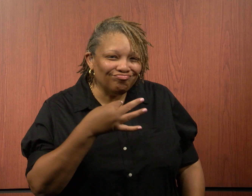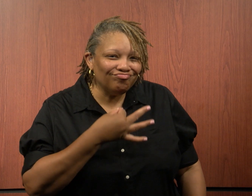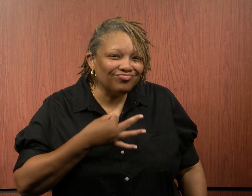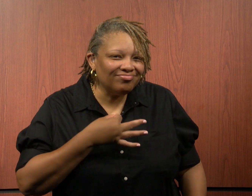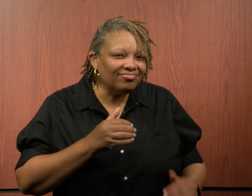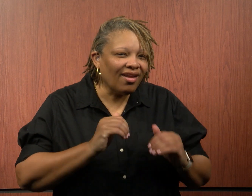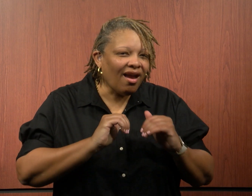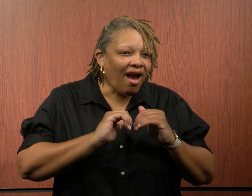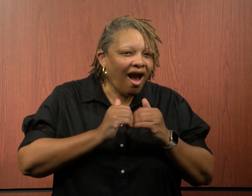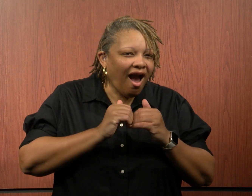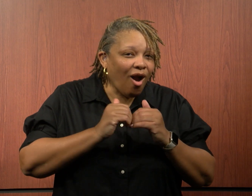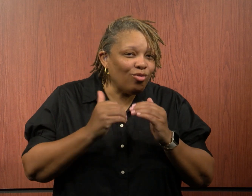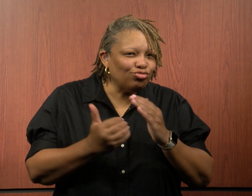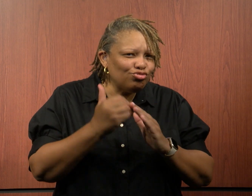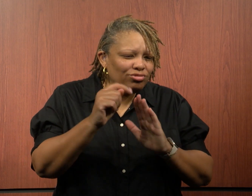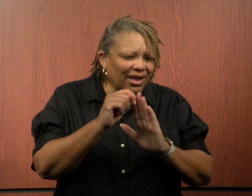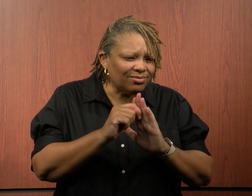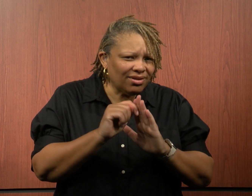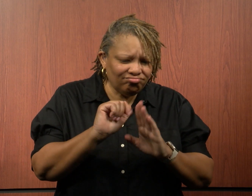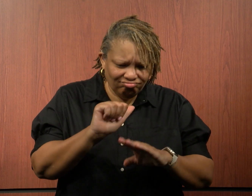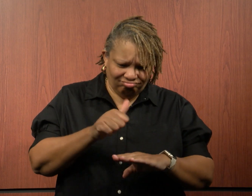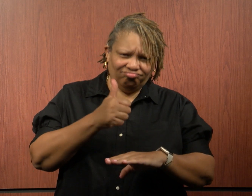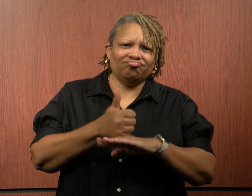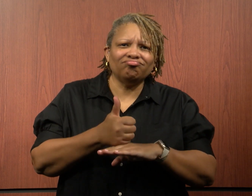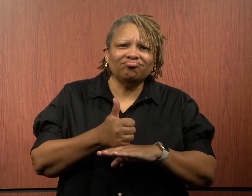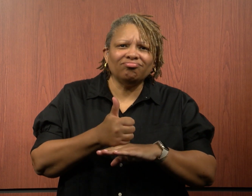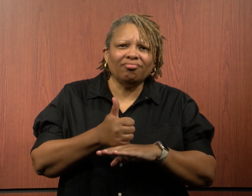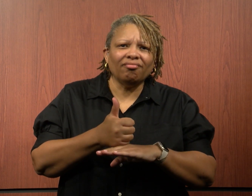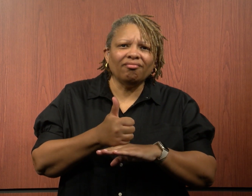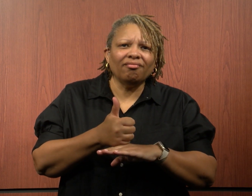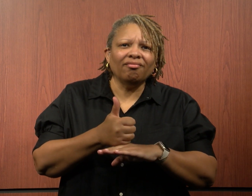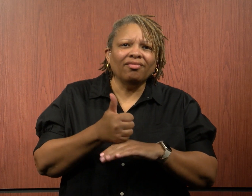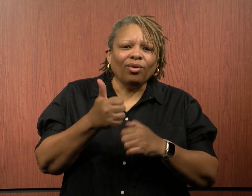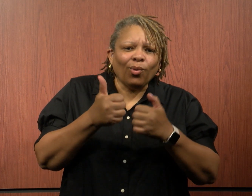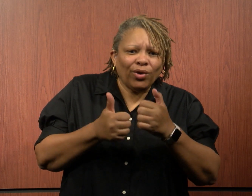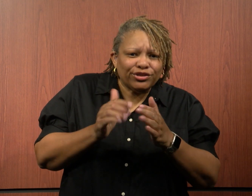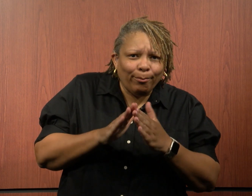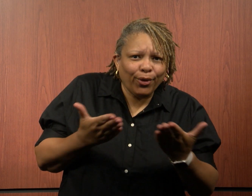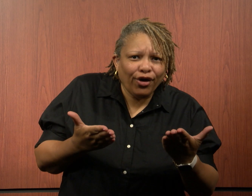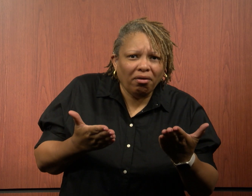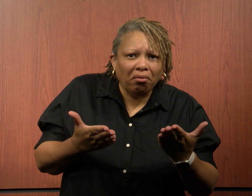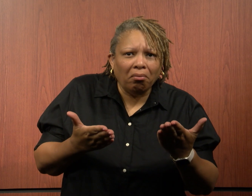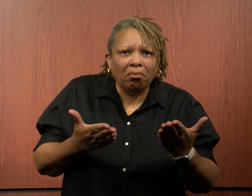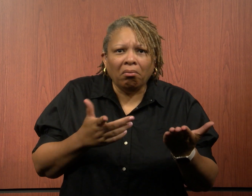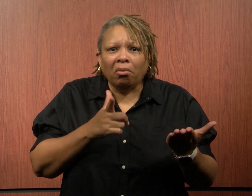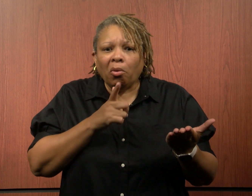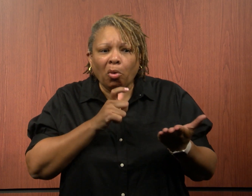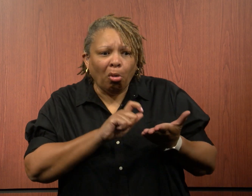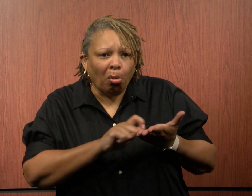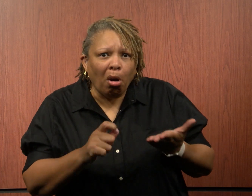Have you ever wondered how the New Testament is structured? What books are in the New Testament and who wrote